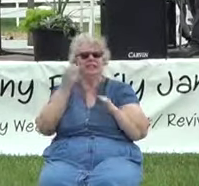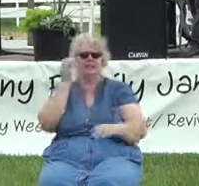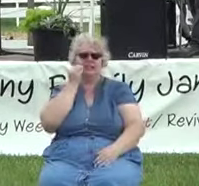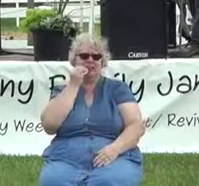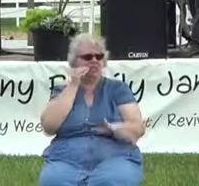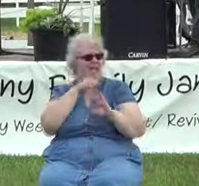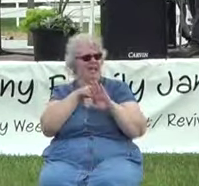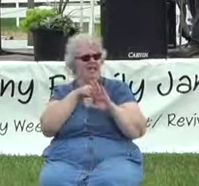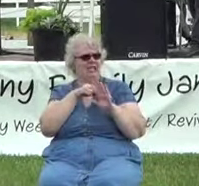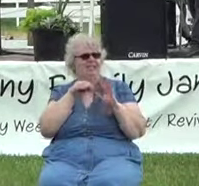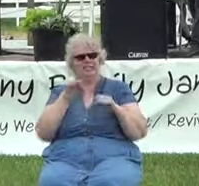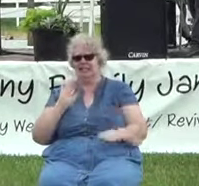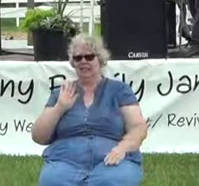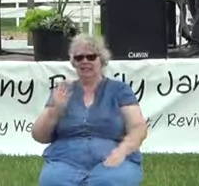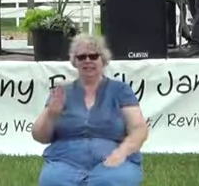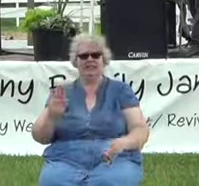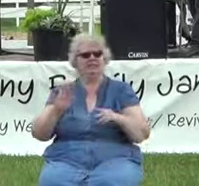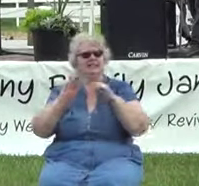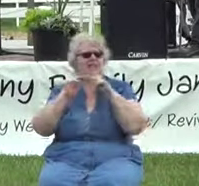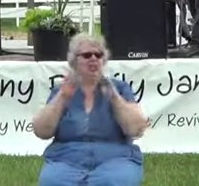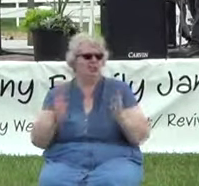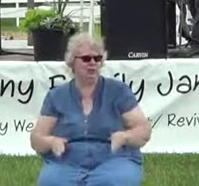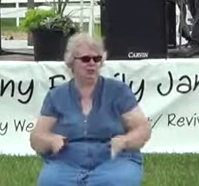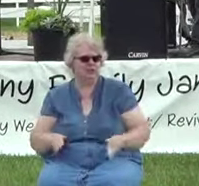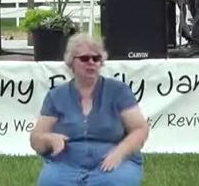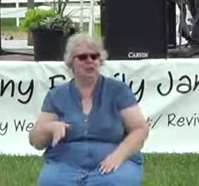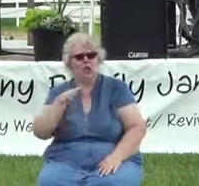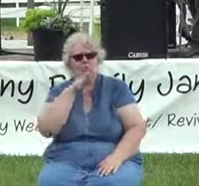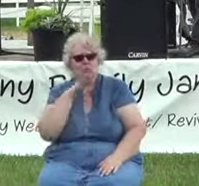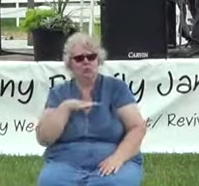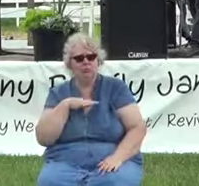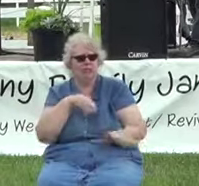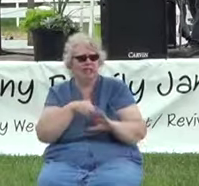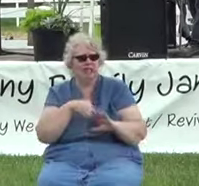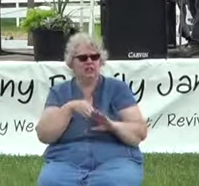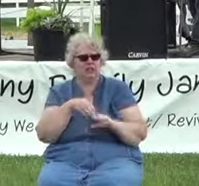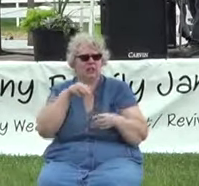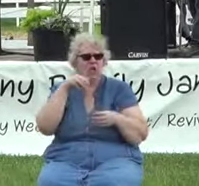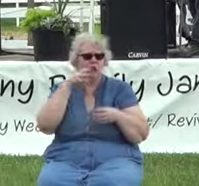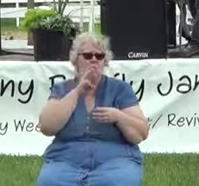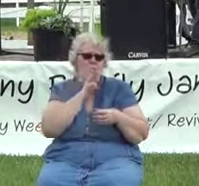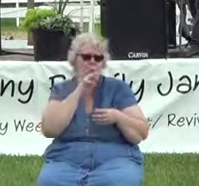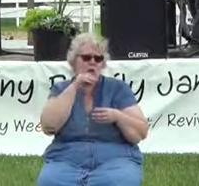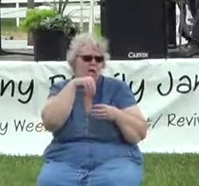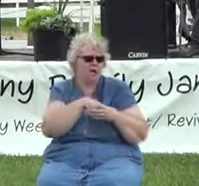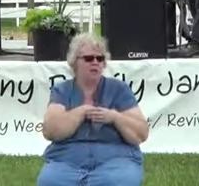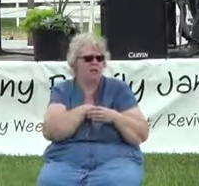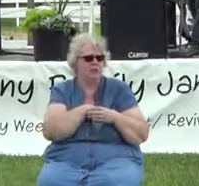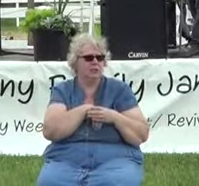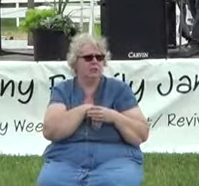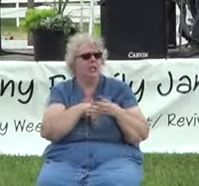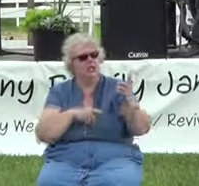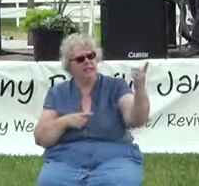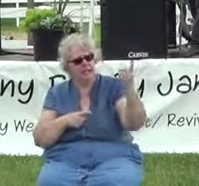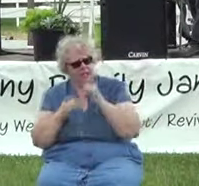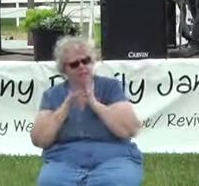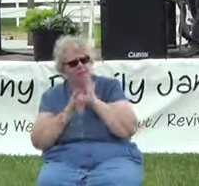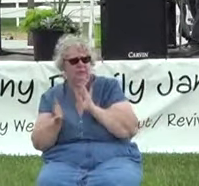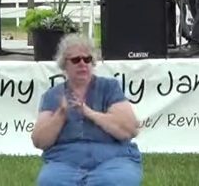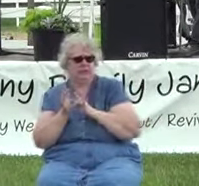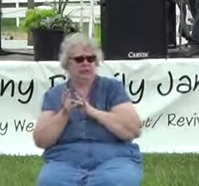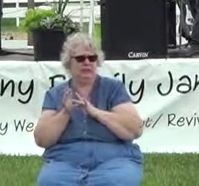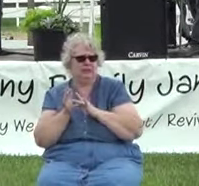well, how Jesus went out of his way at certain times. And certain people came to him because they needed an encounter from Christ. And sometimes